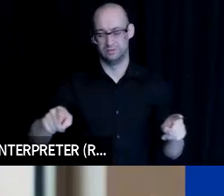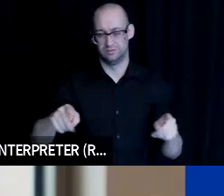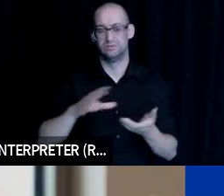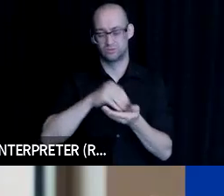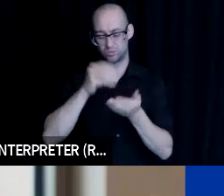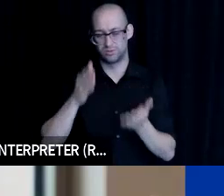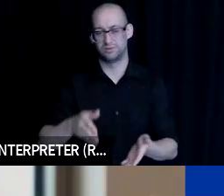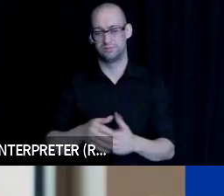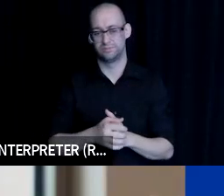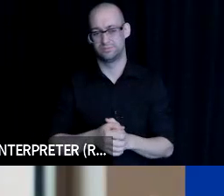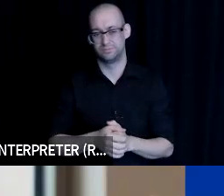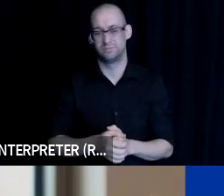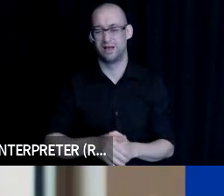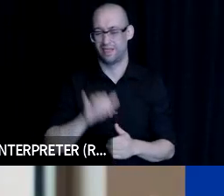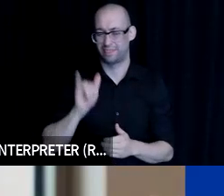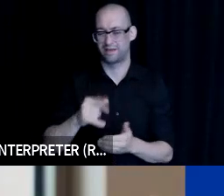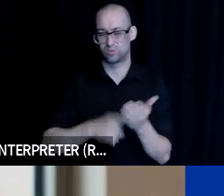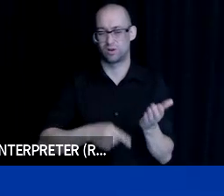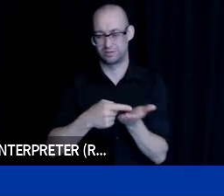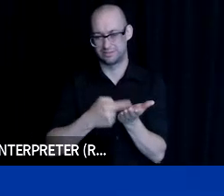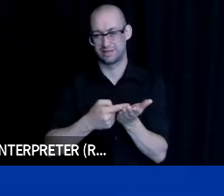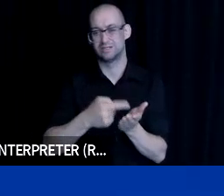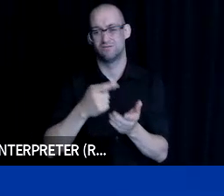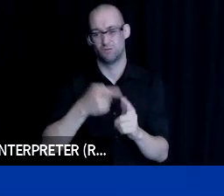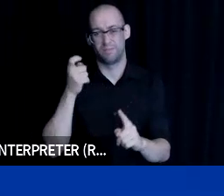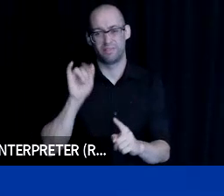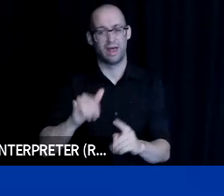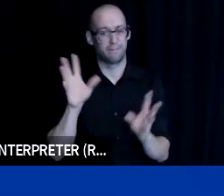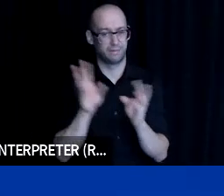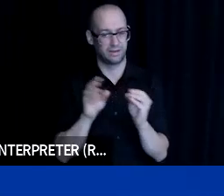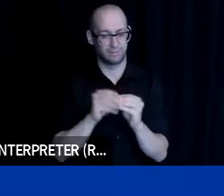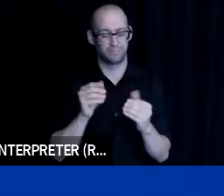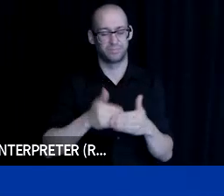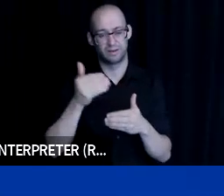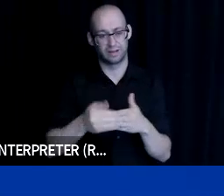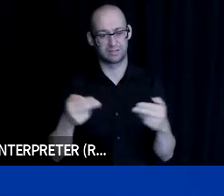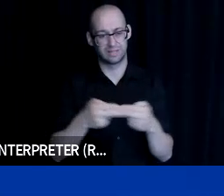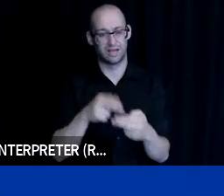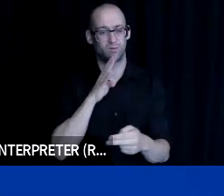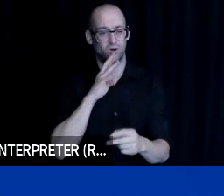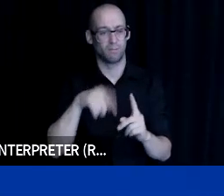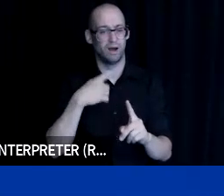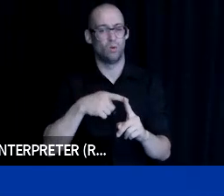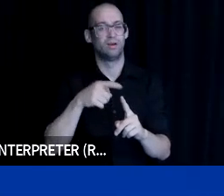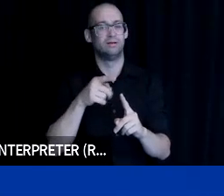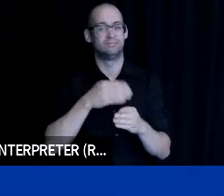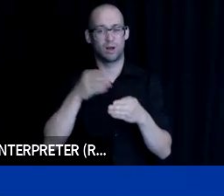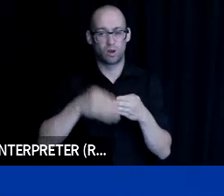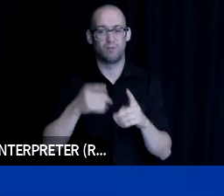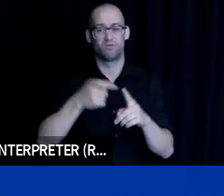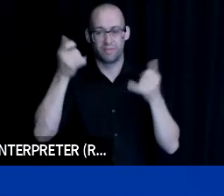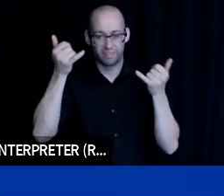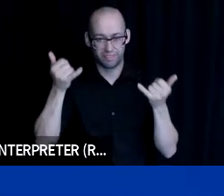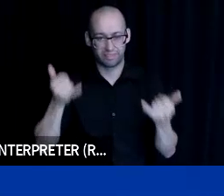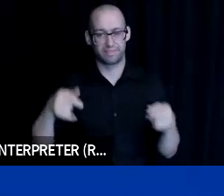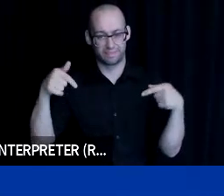May meeting. And then if we want to move on to the next slide, we're going to talk about some of the outcomes from this group that we